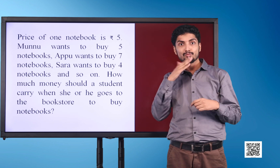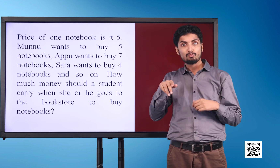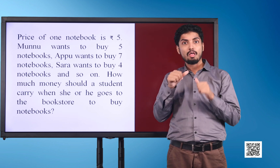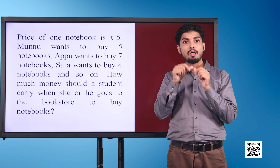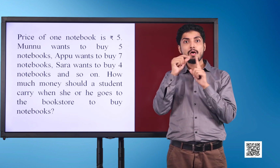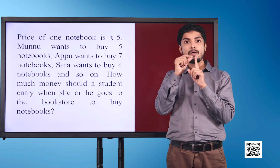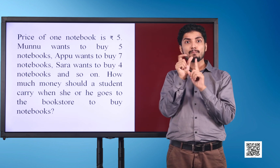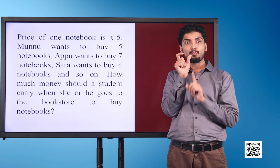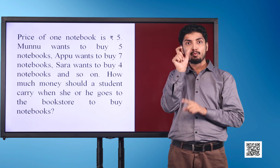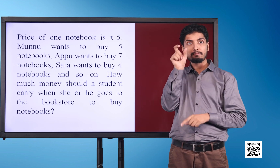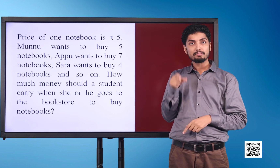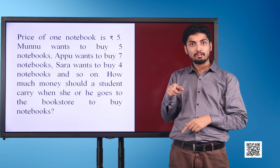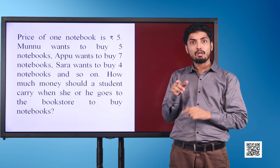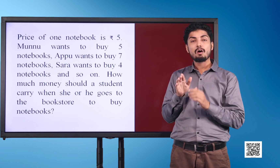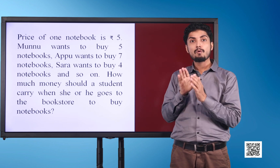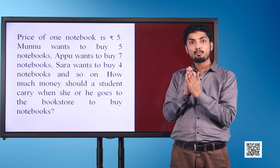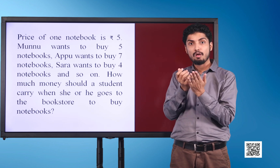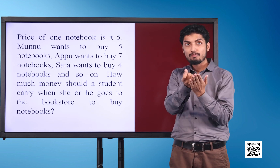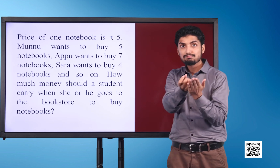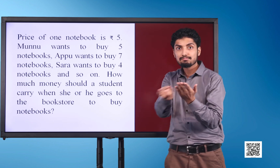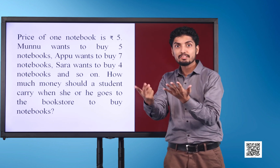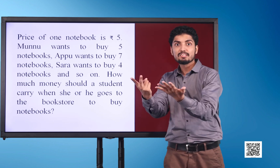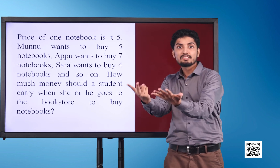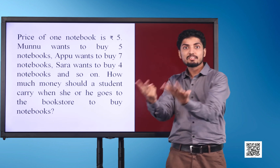Appu wants to buy 7 notebooks.